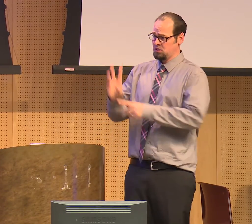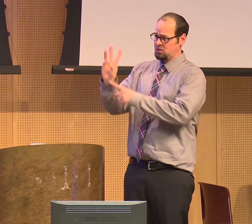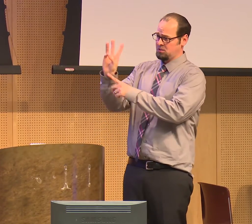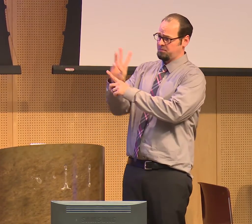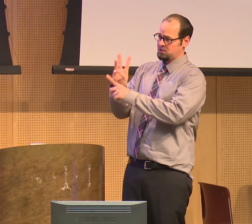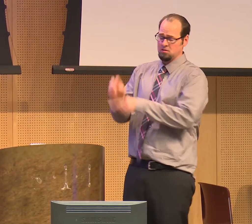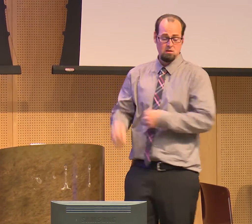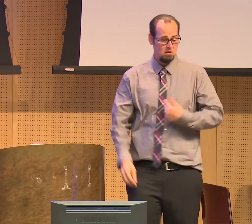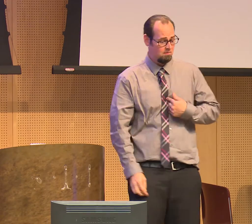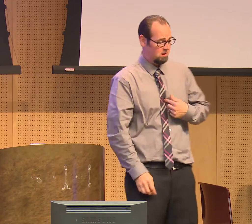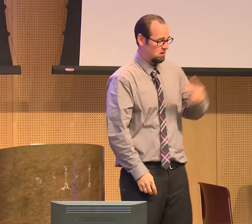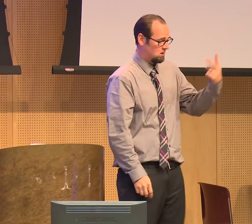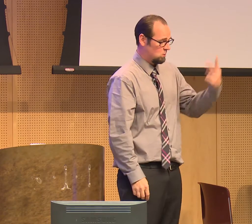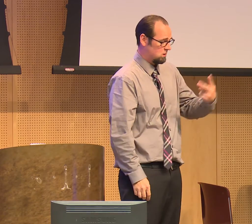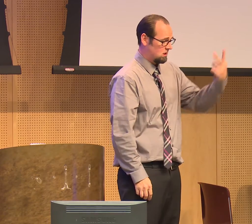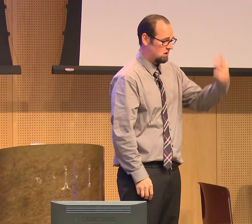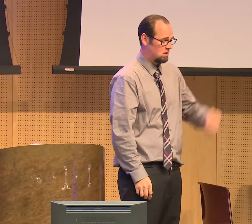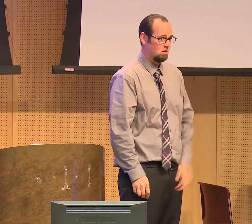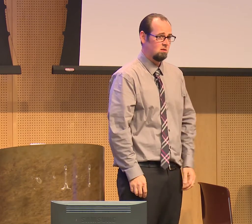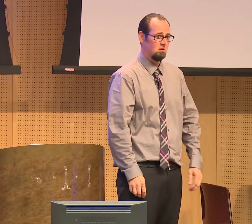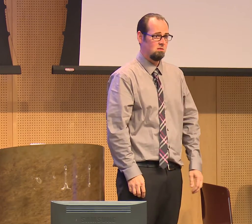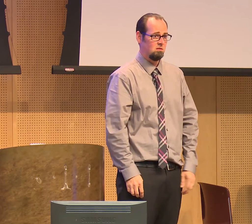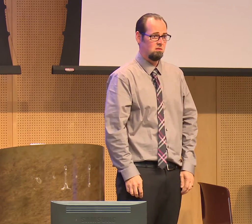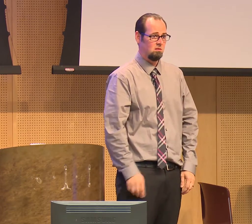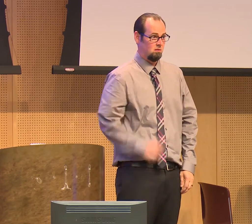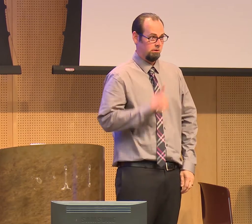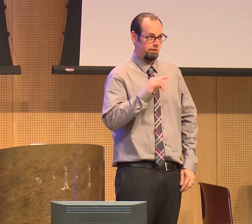What took hearing people 6 weeks to learn, it took me 2 days.